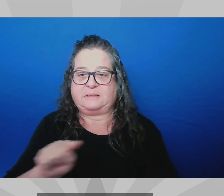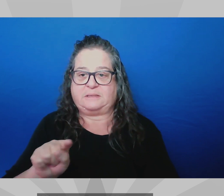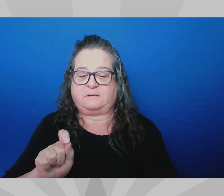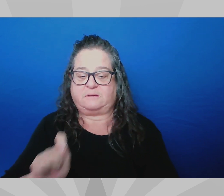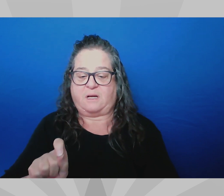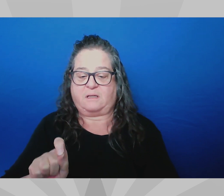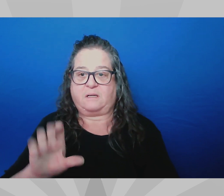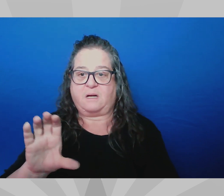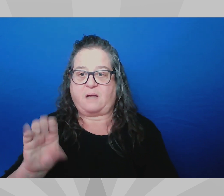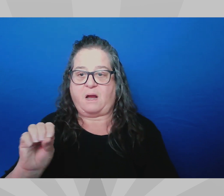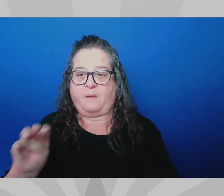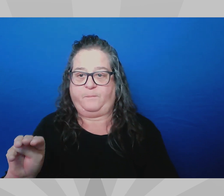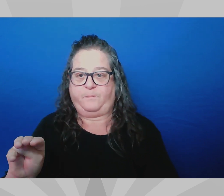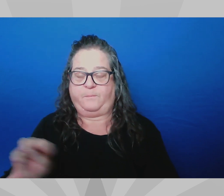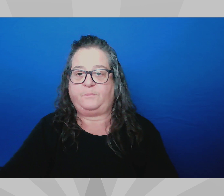dorriforaz.com.